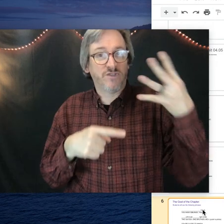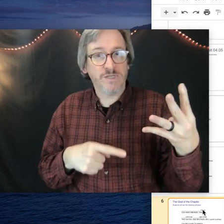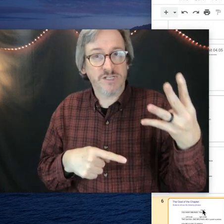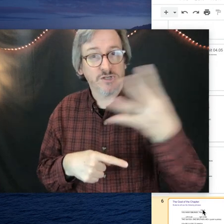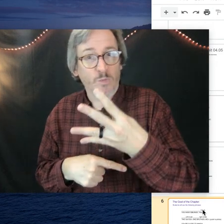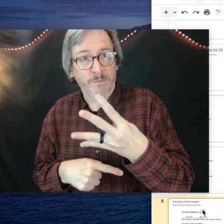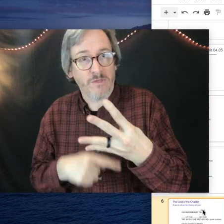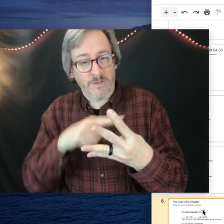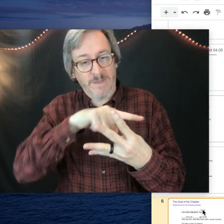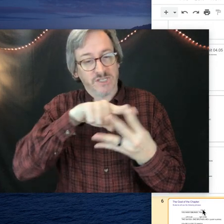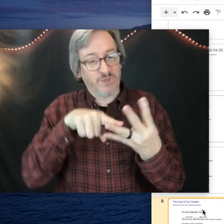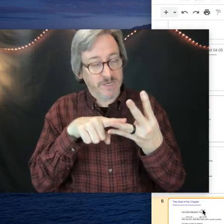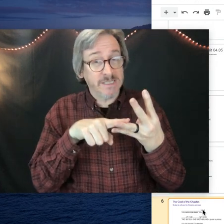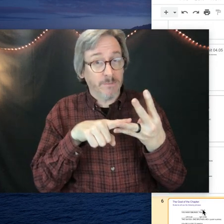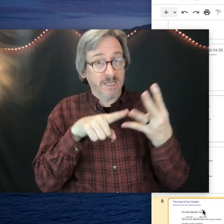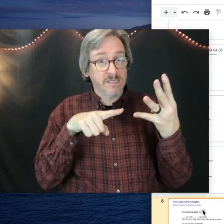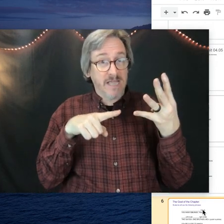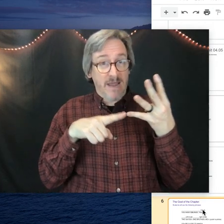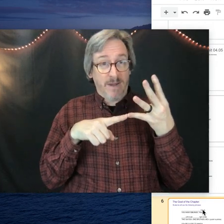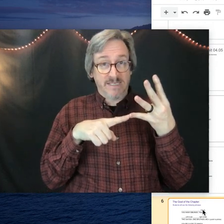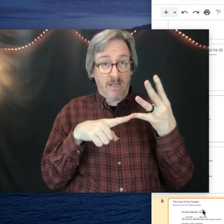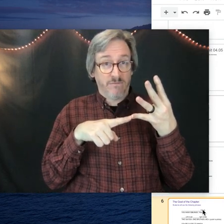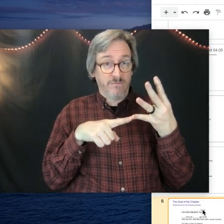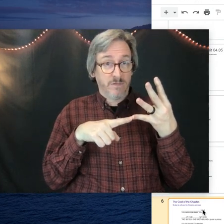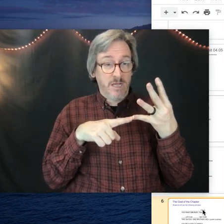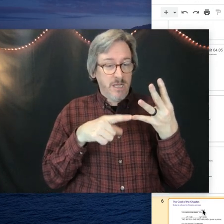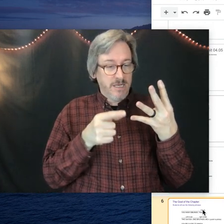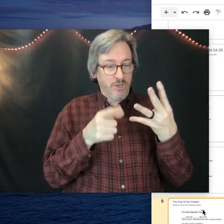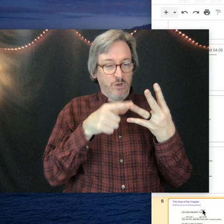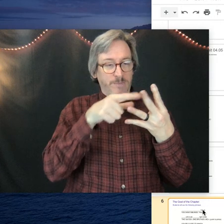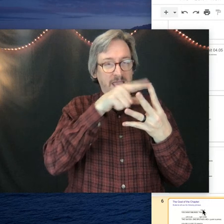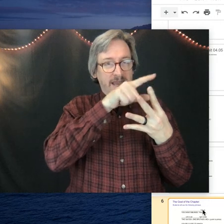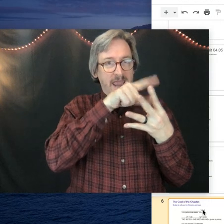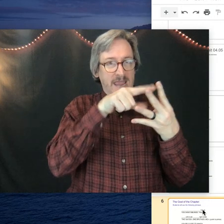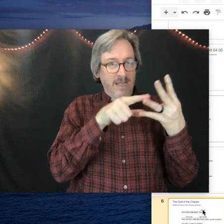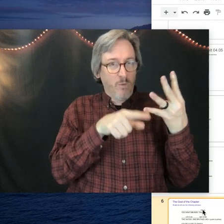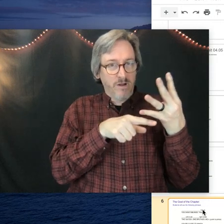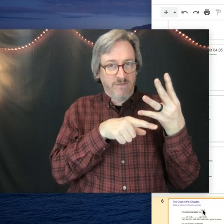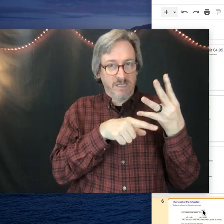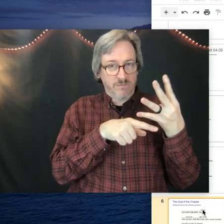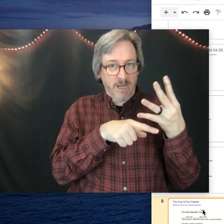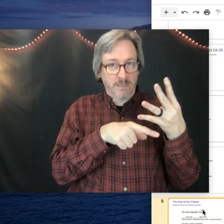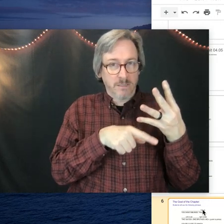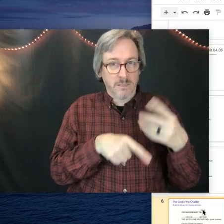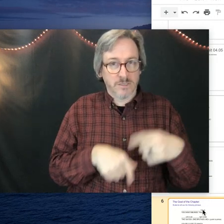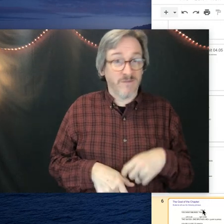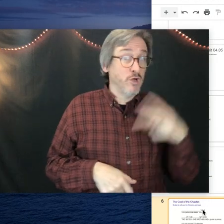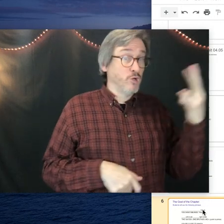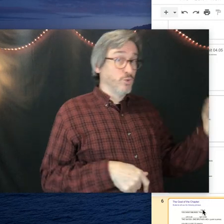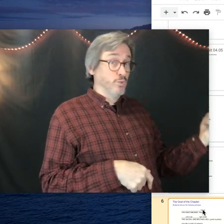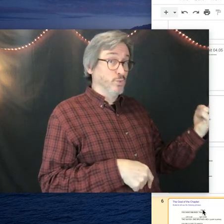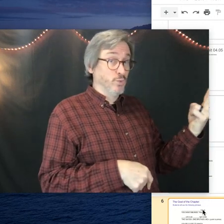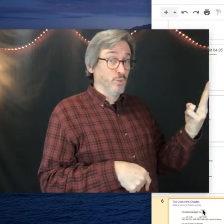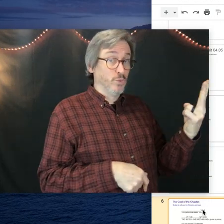So we have two sisters and one brother. That means three siblings and myself. Now you could be at any one of these, right? So